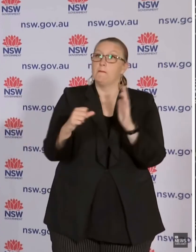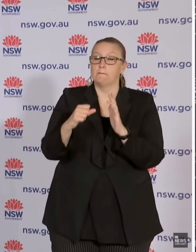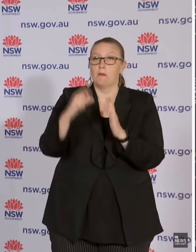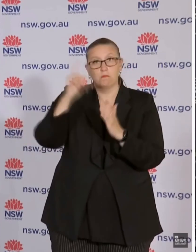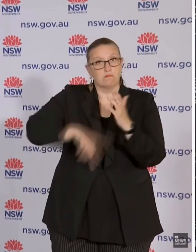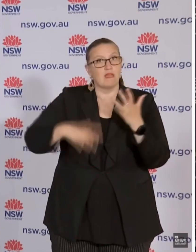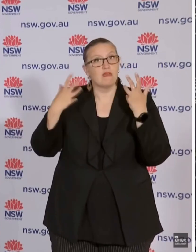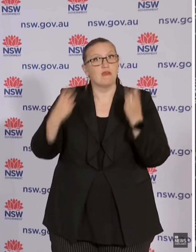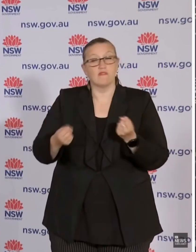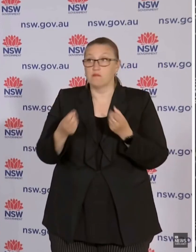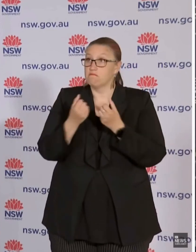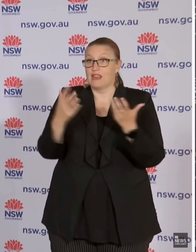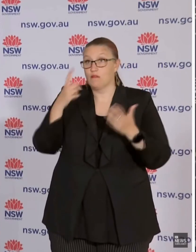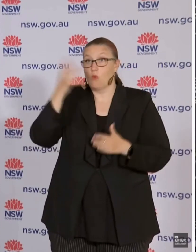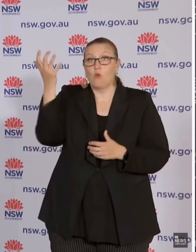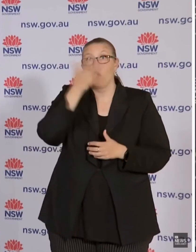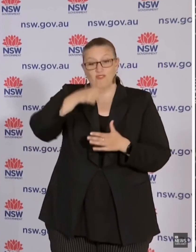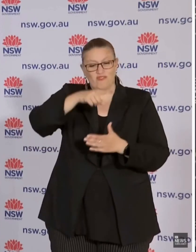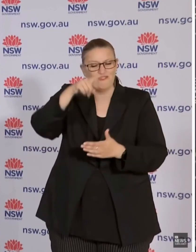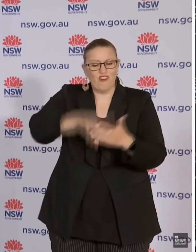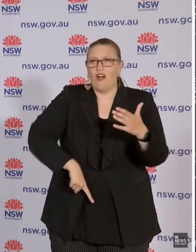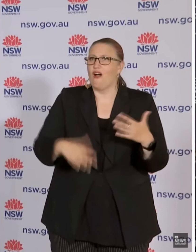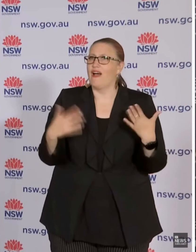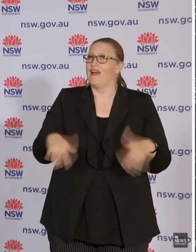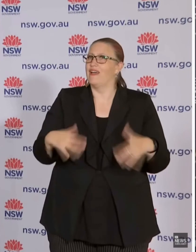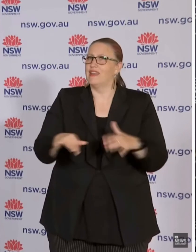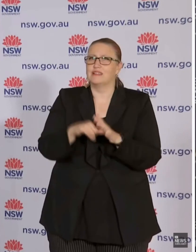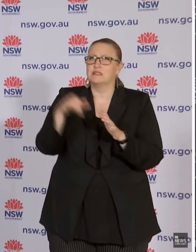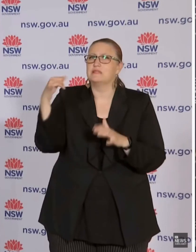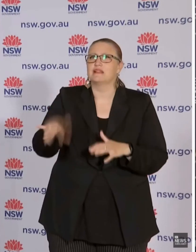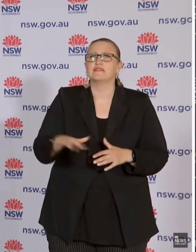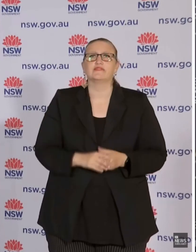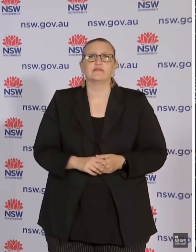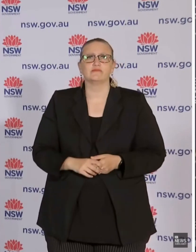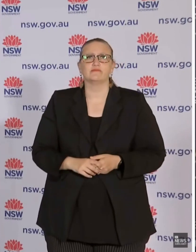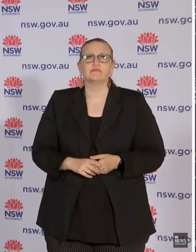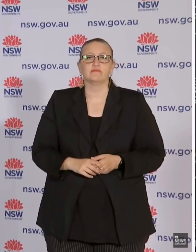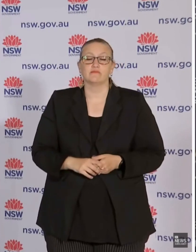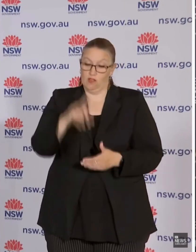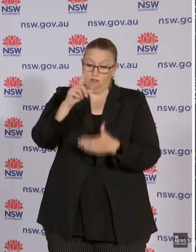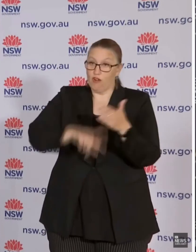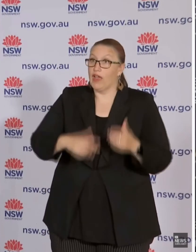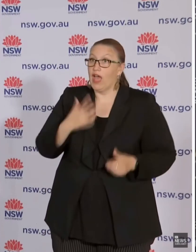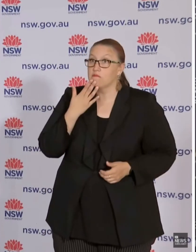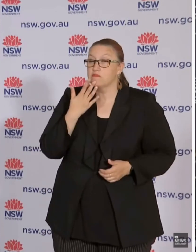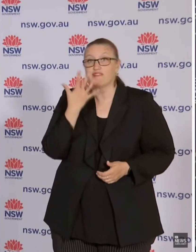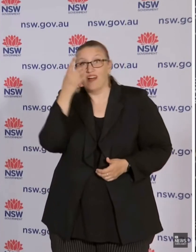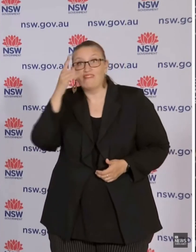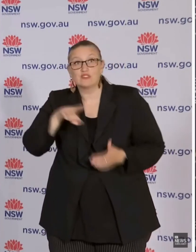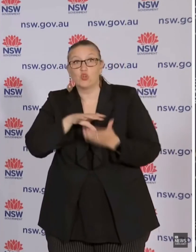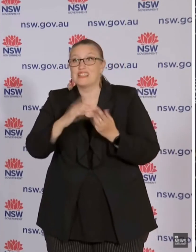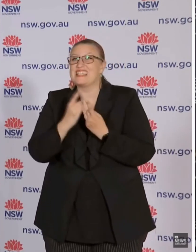many. Many have received very substantial fines, and I just reiterate that fines are up to $5,000. You can end